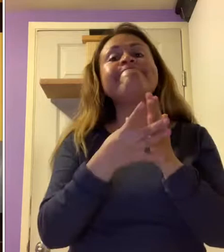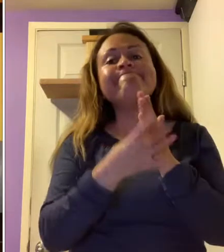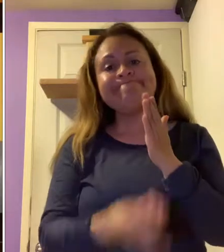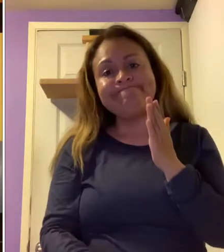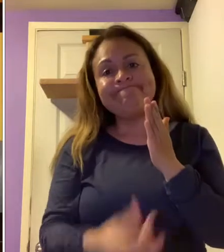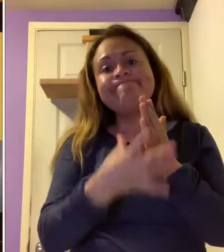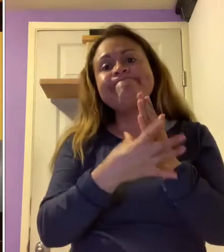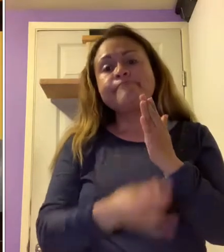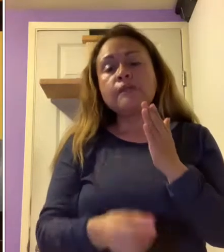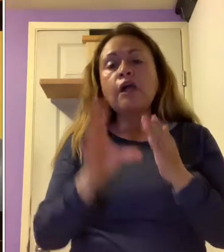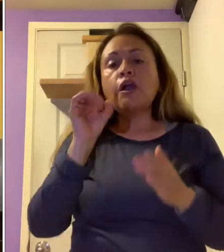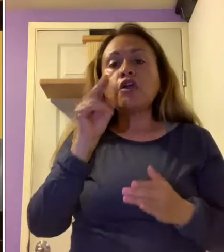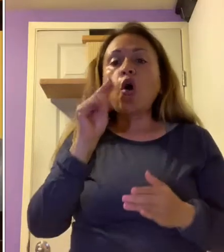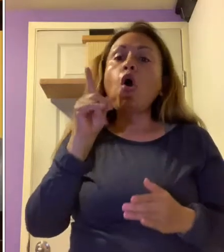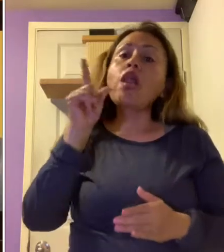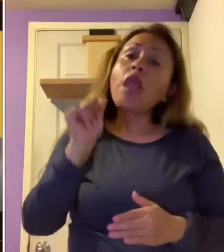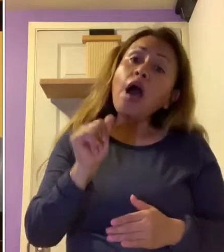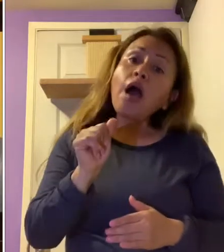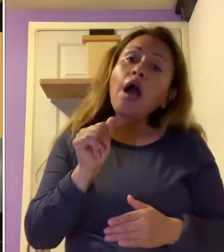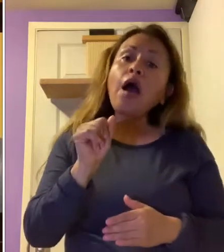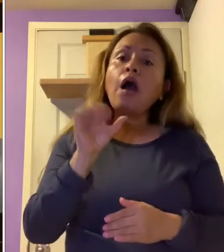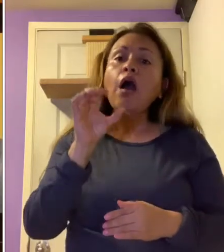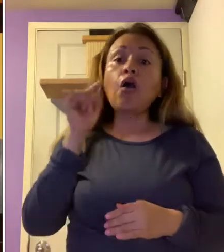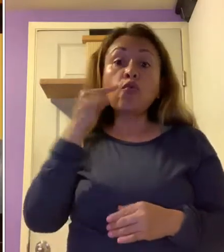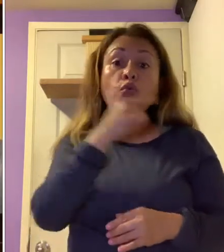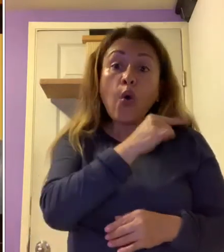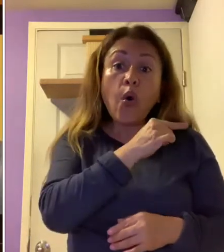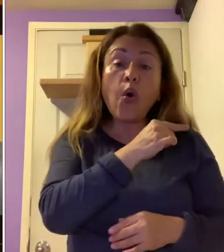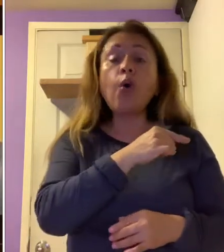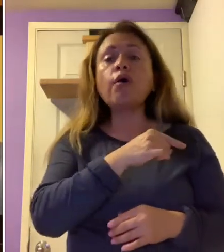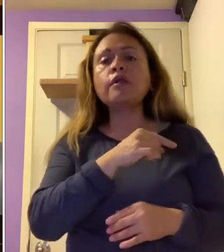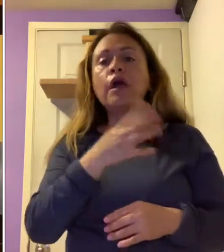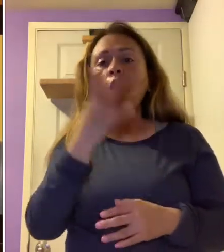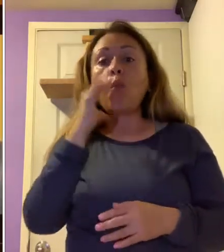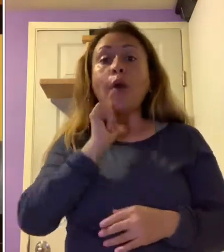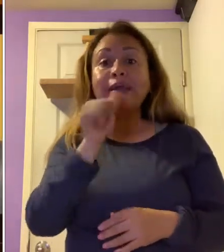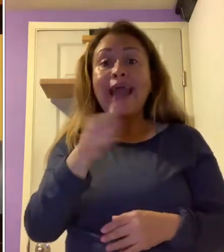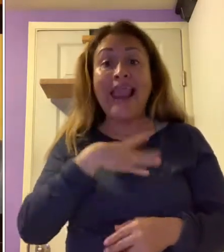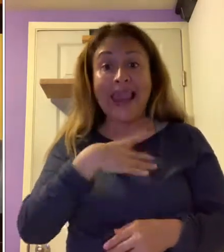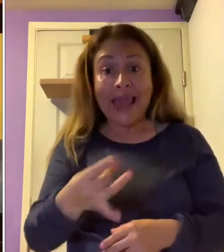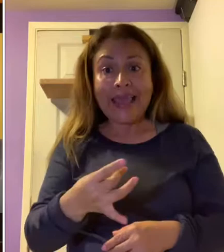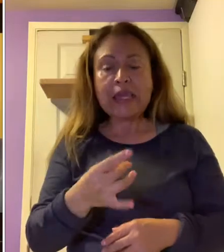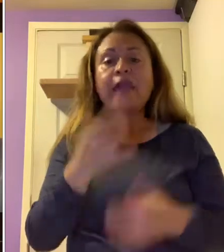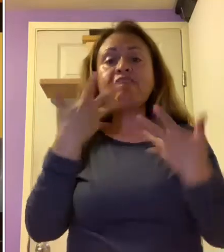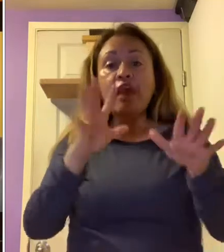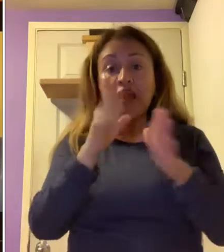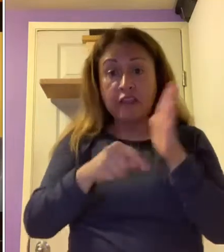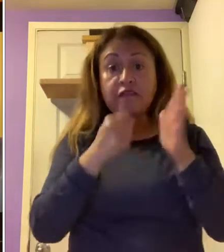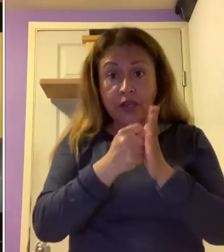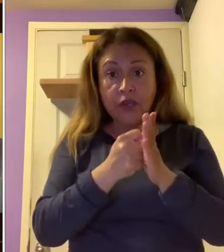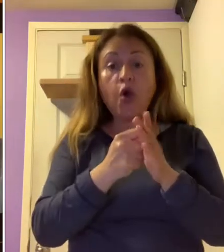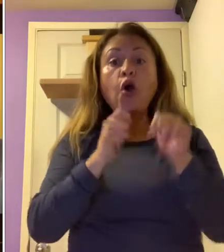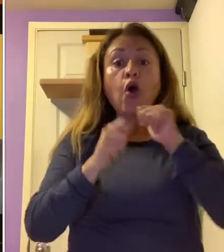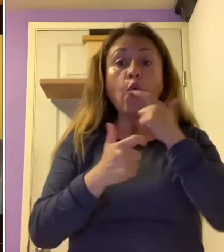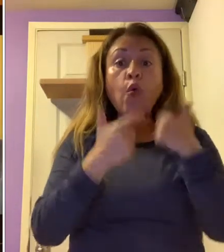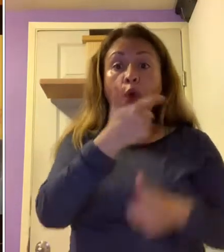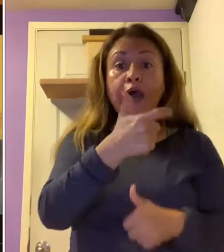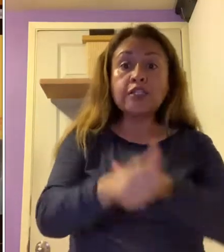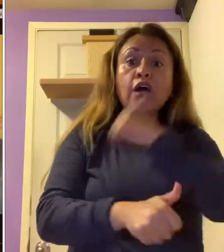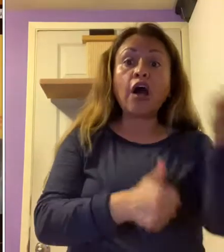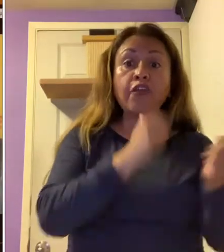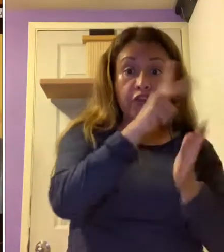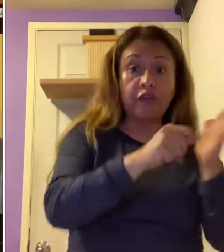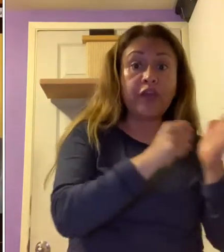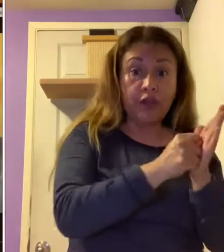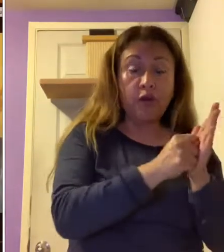the less desirable oils, the ones that like the canola oil, the corn oil. Why don't we like those? As soon as this video is done, watch my